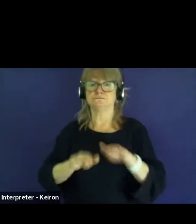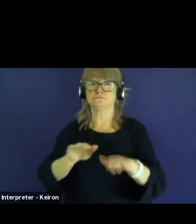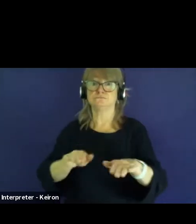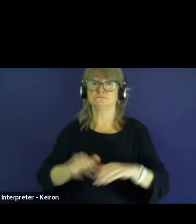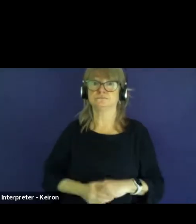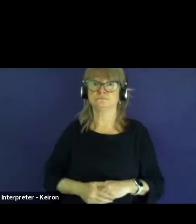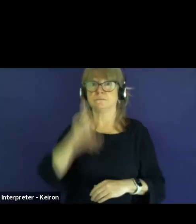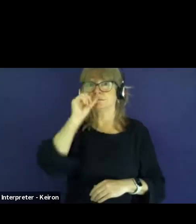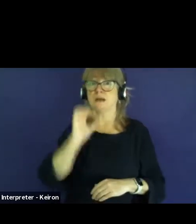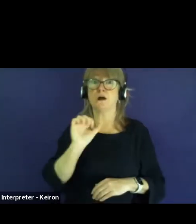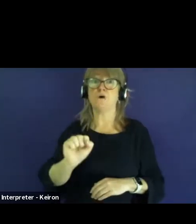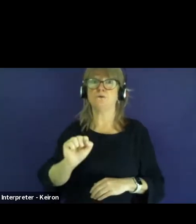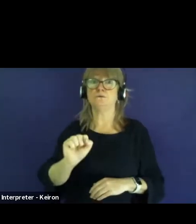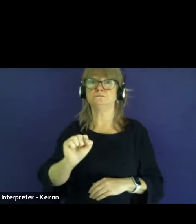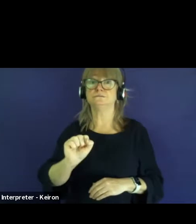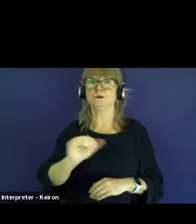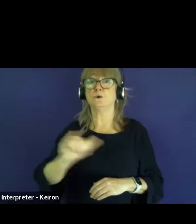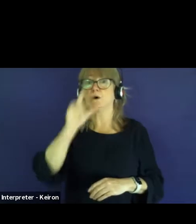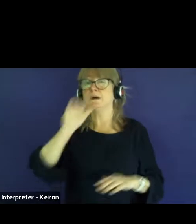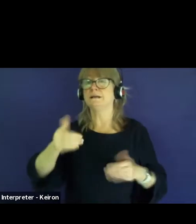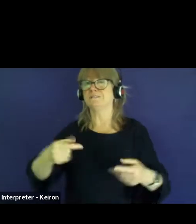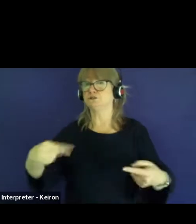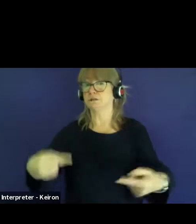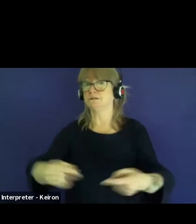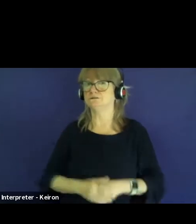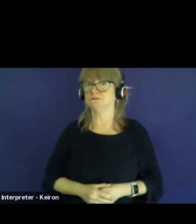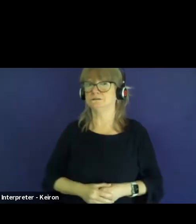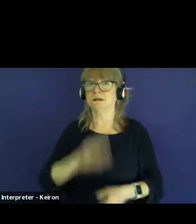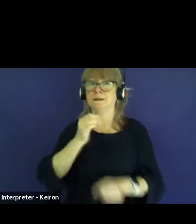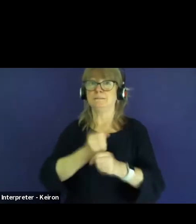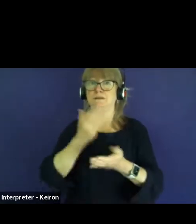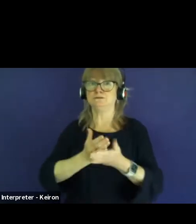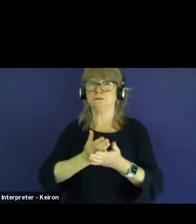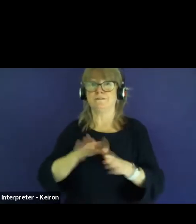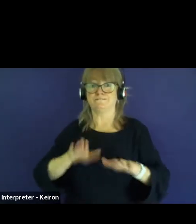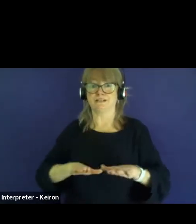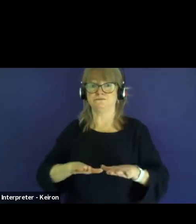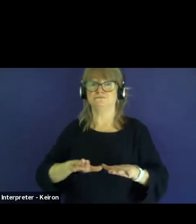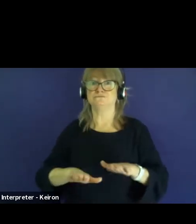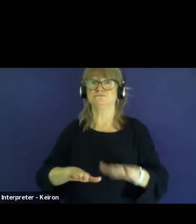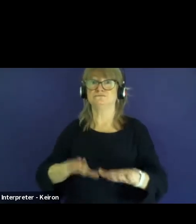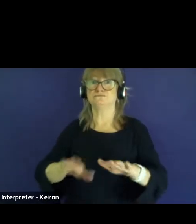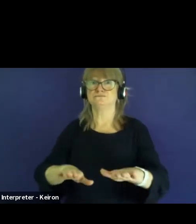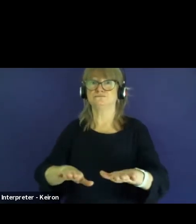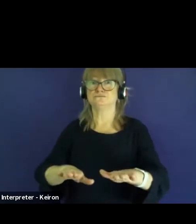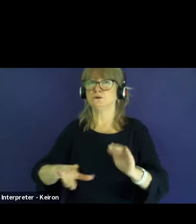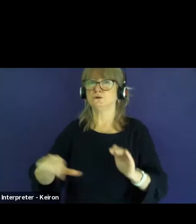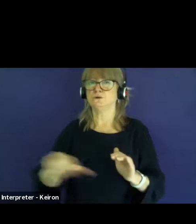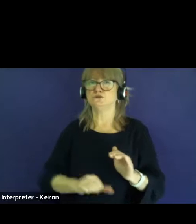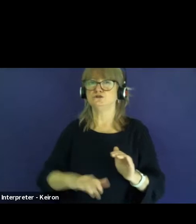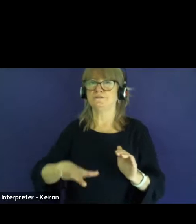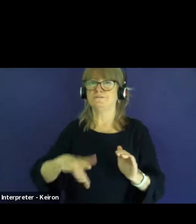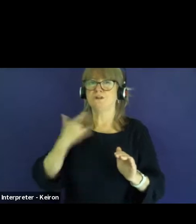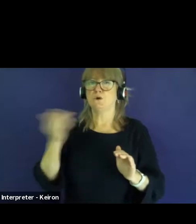seconds or challenge yourself. Walk those feet away from our body. Should feel a nice burn in our